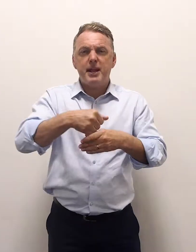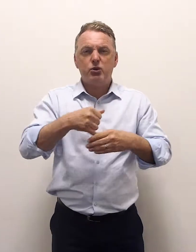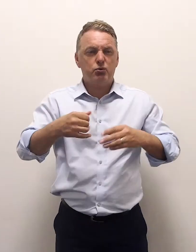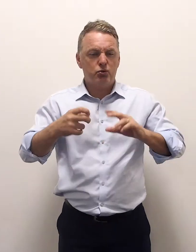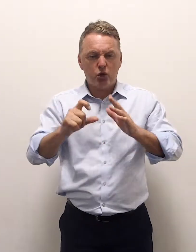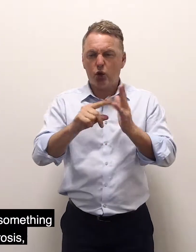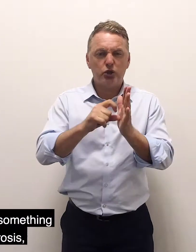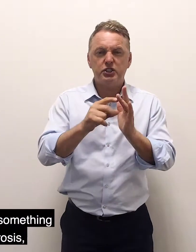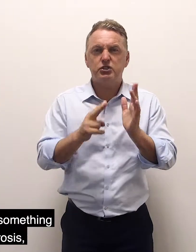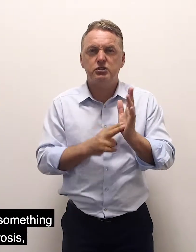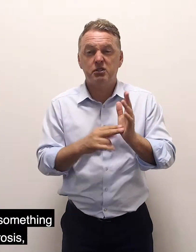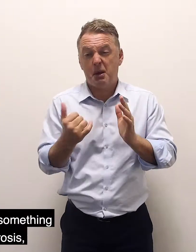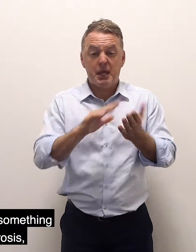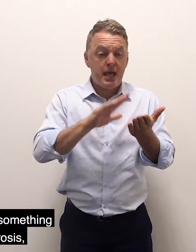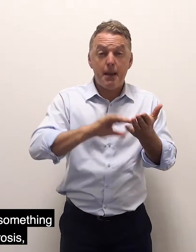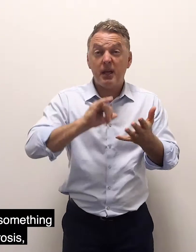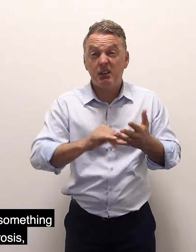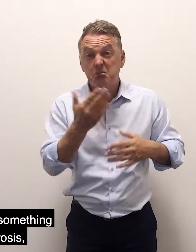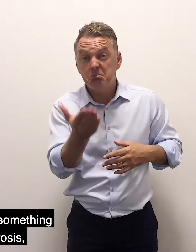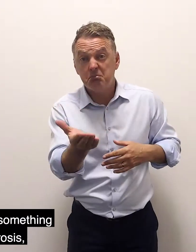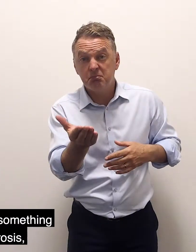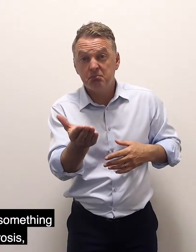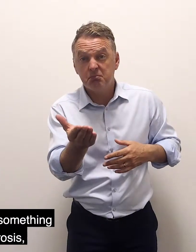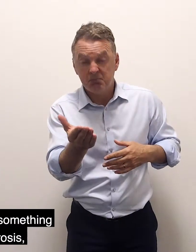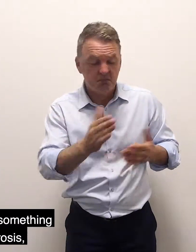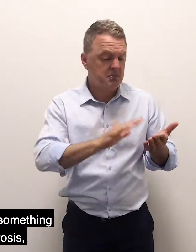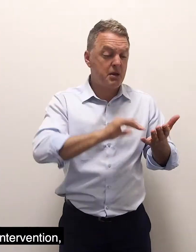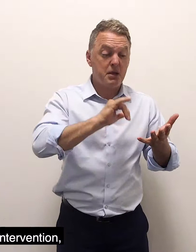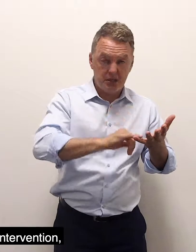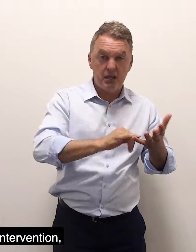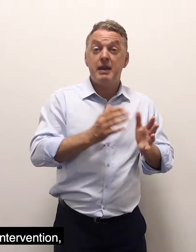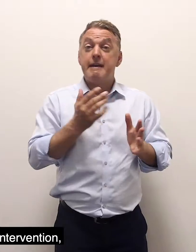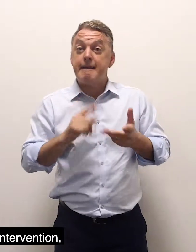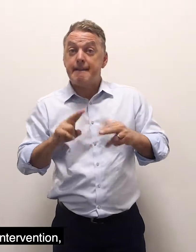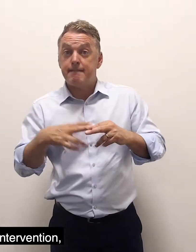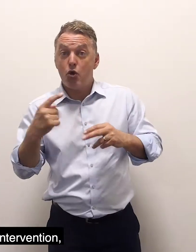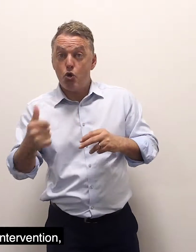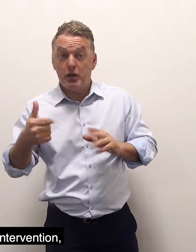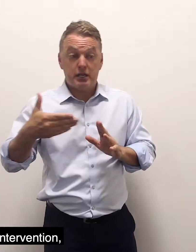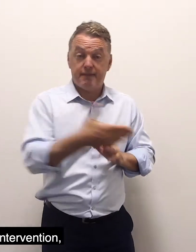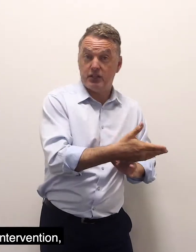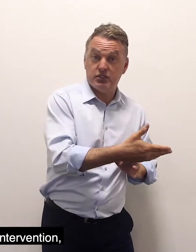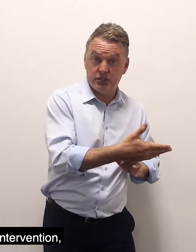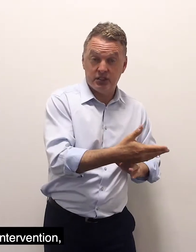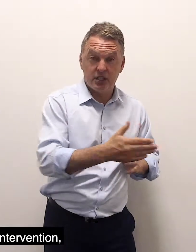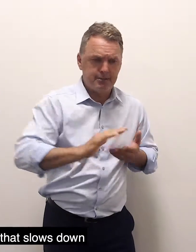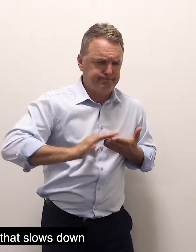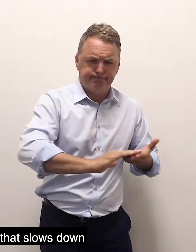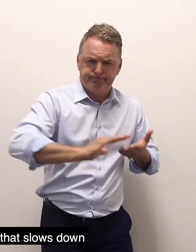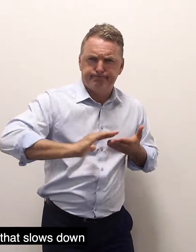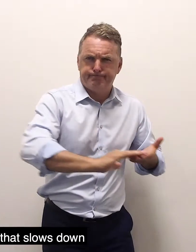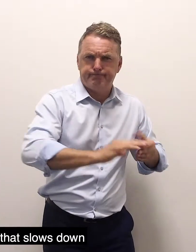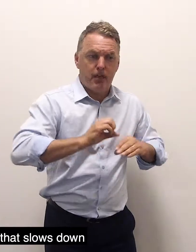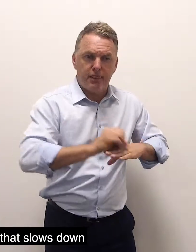condition. So maybe you've got something like multiple sclerosis, and by having an early intervention,